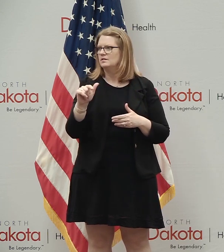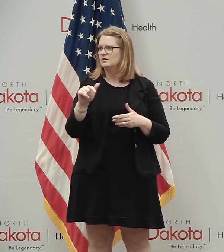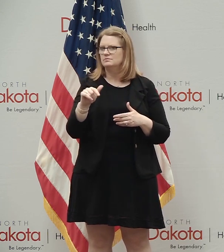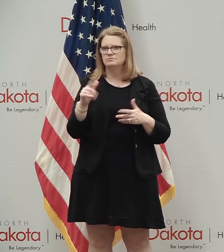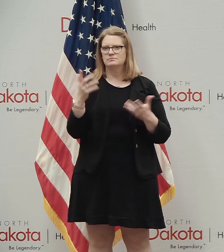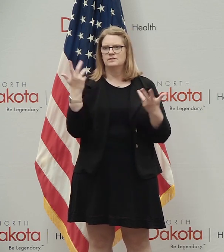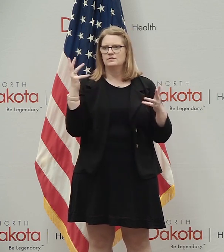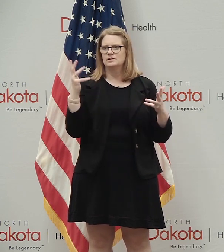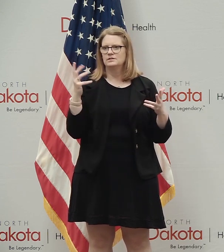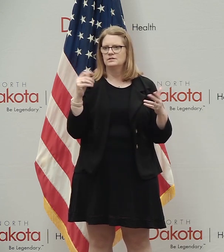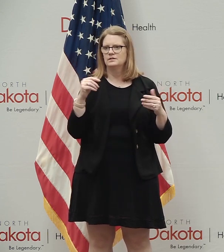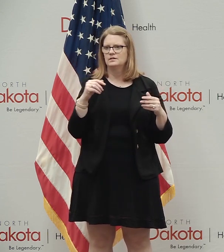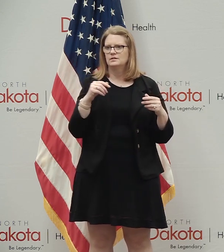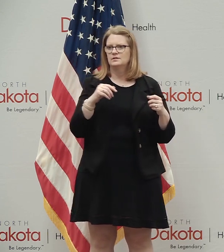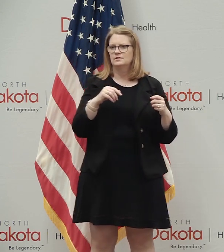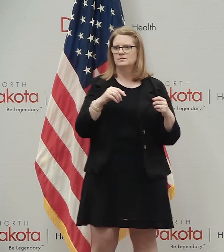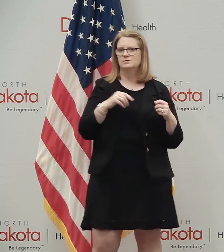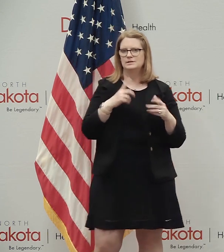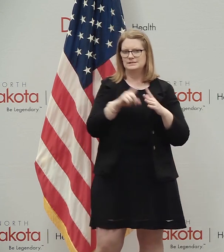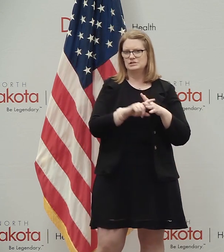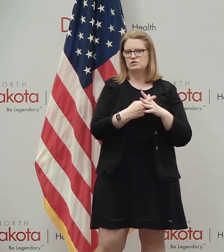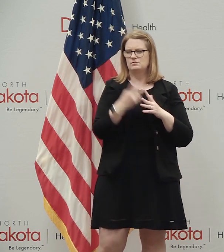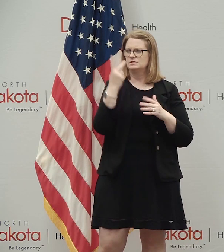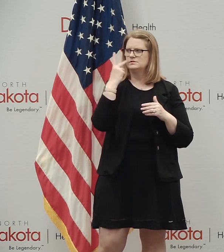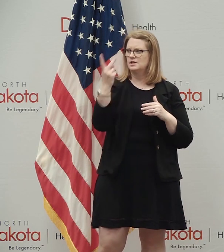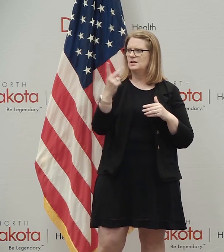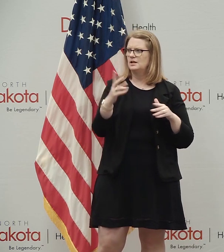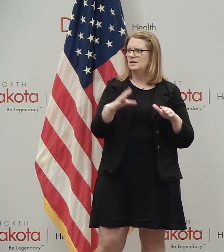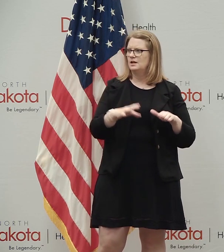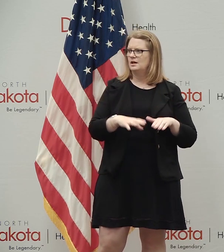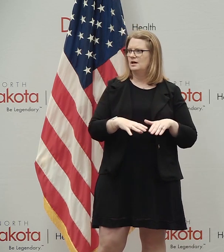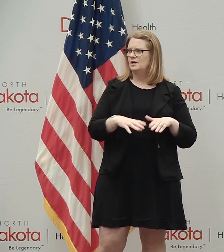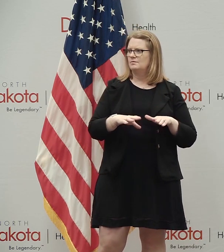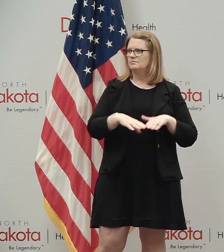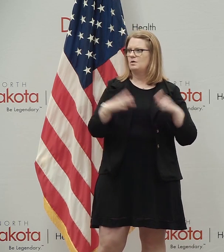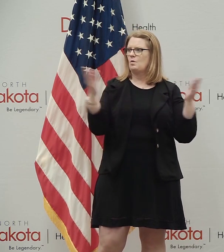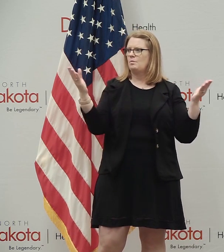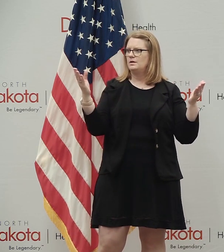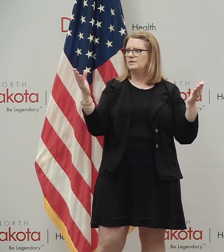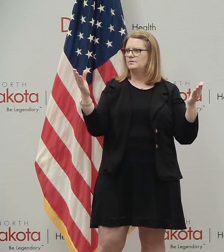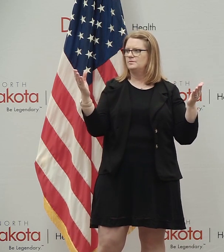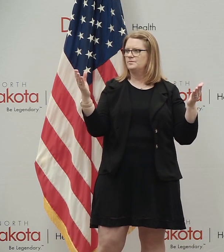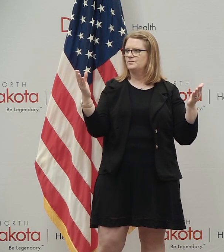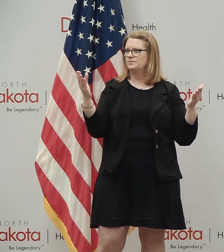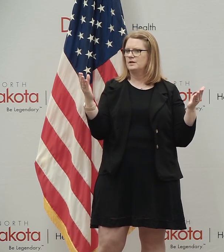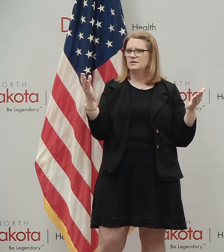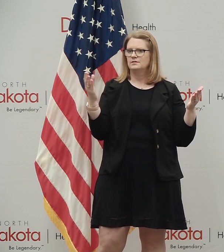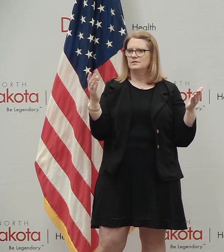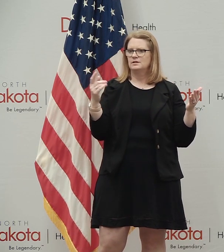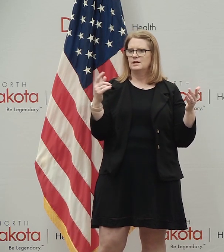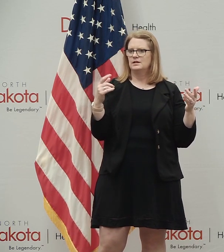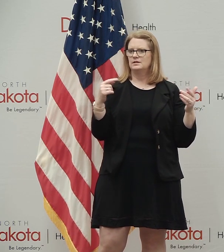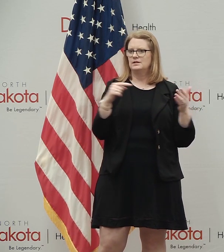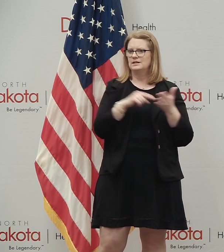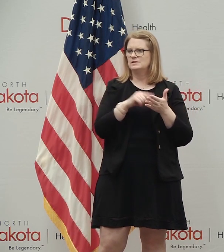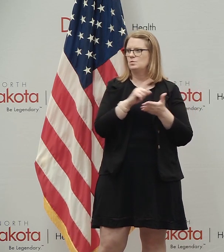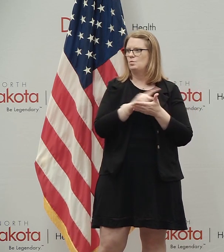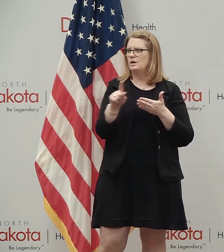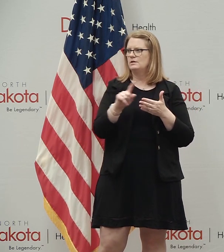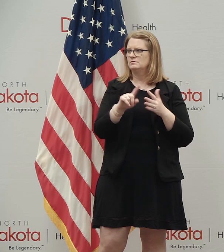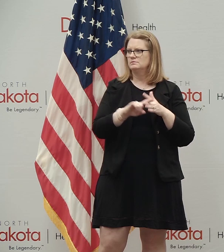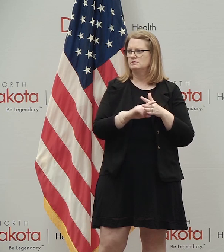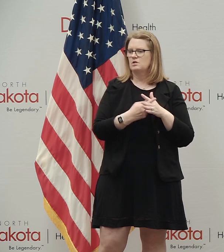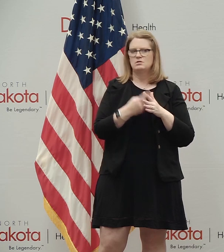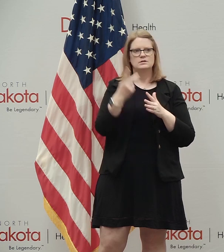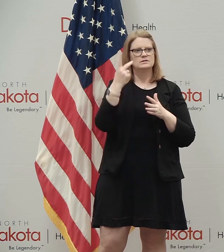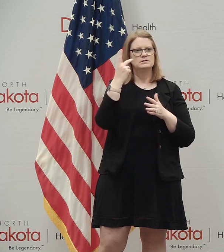that, I would say that we're going to start to see an opening up in the coming weeks. We'll start to see, I think, just